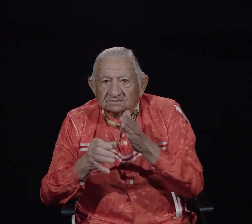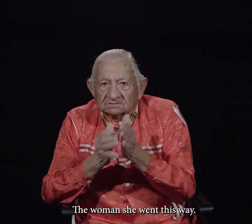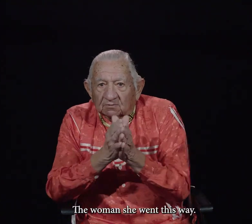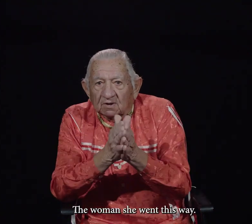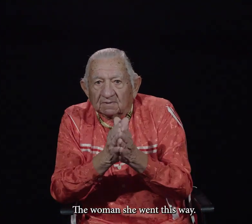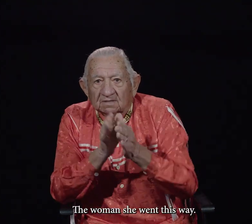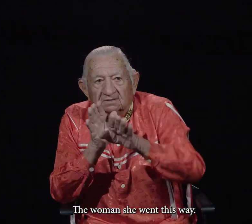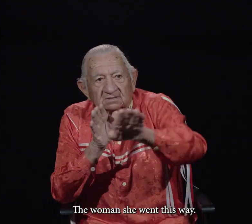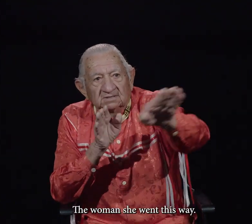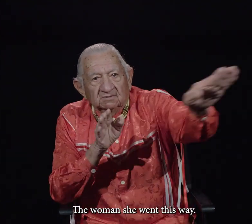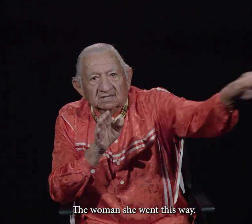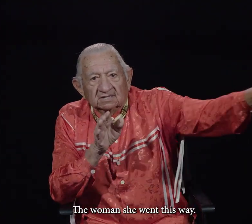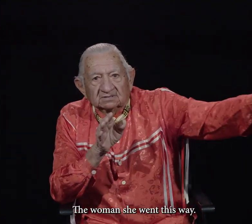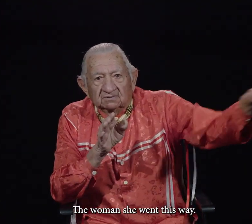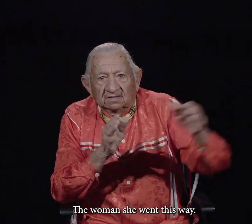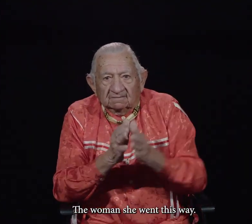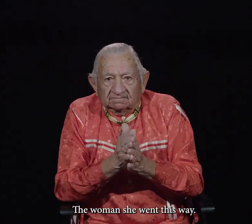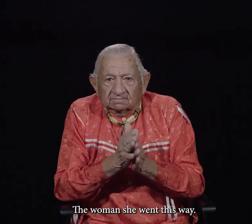The woman, she went this way.